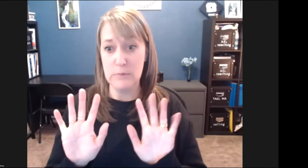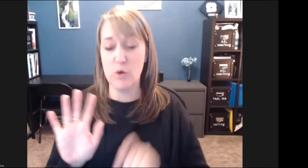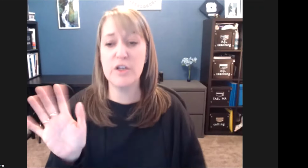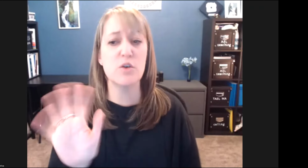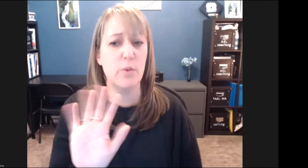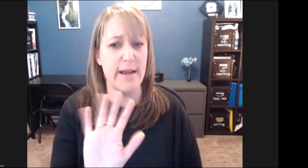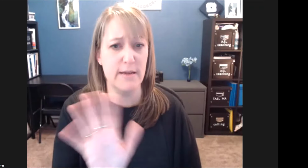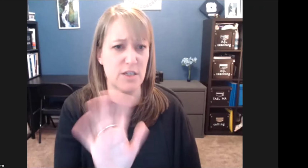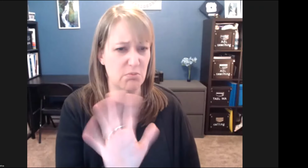or you can do it with one hand too.